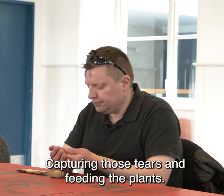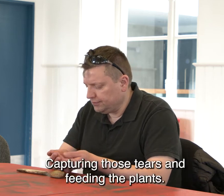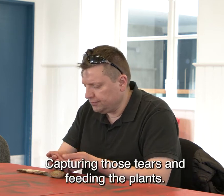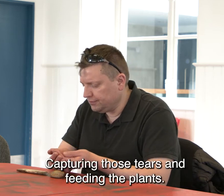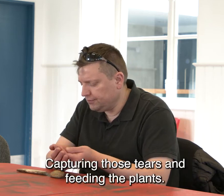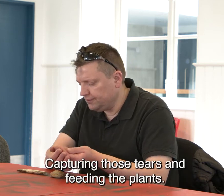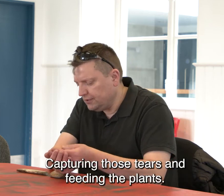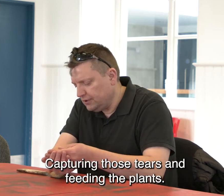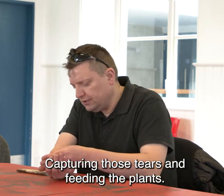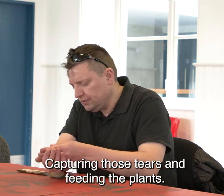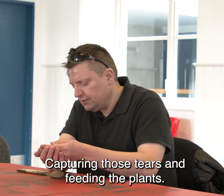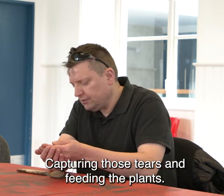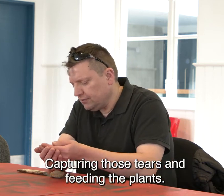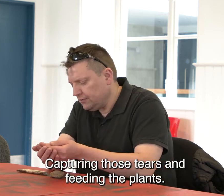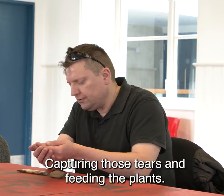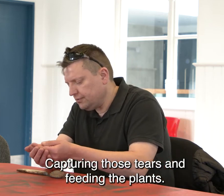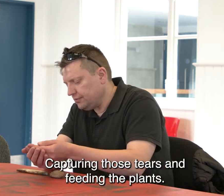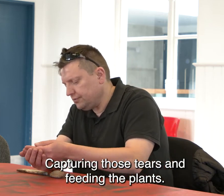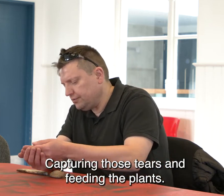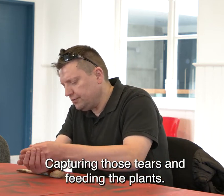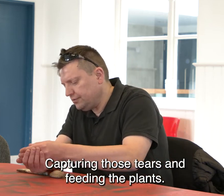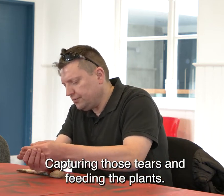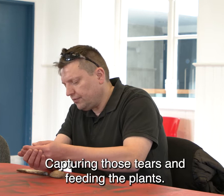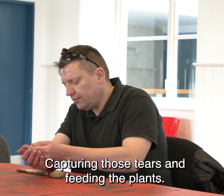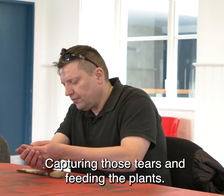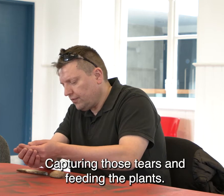capturing those tears and feeding the plants.